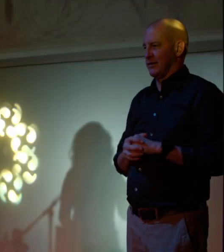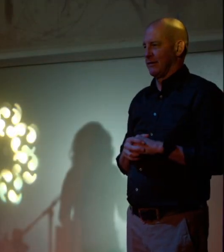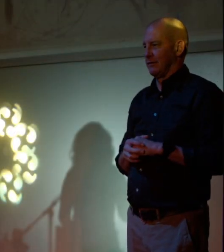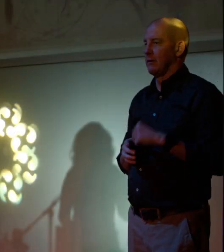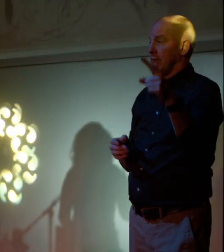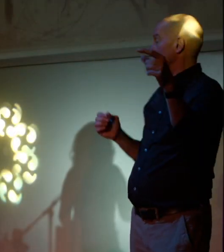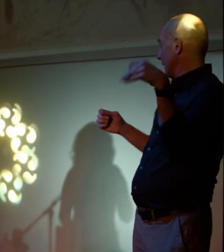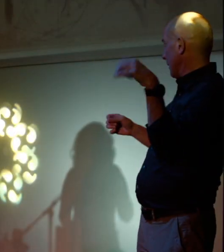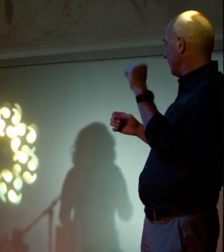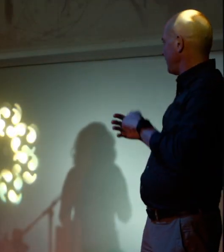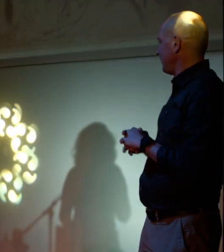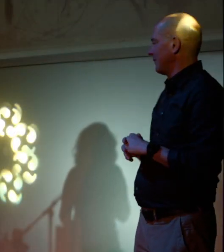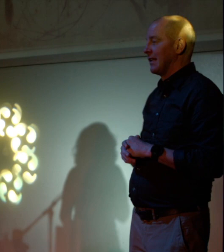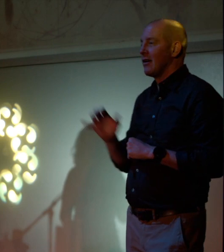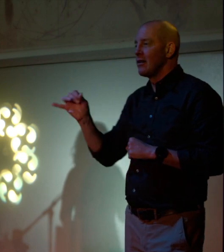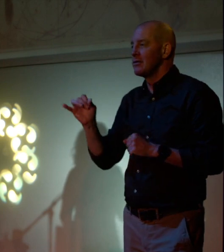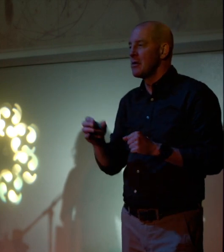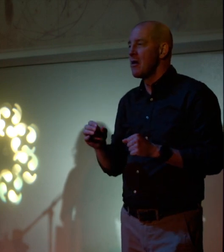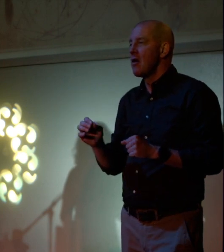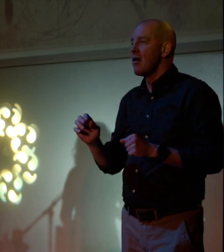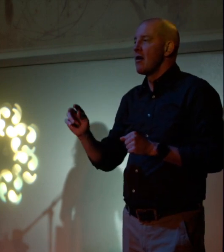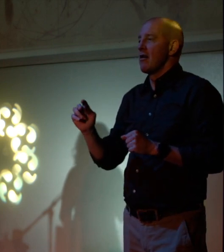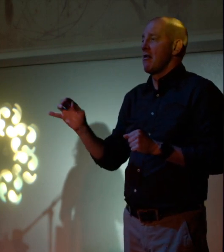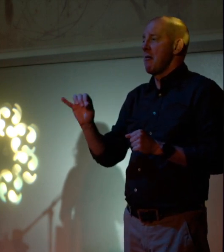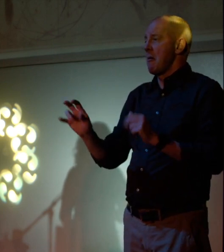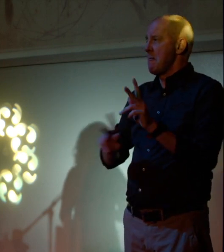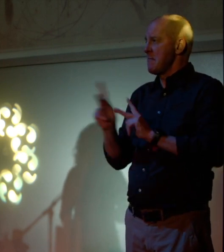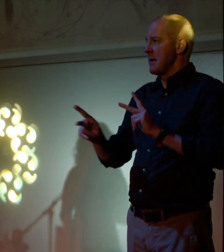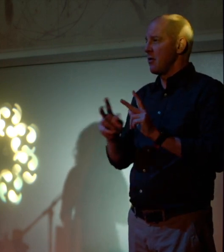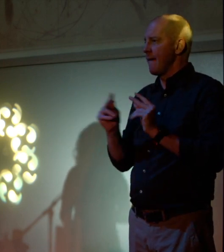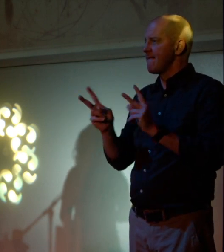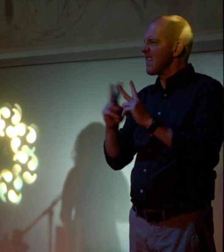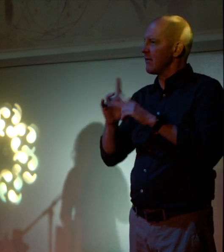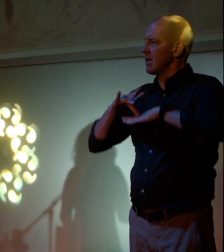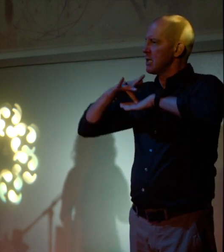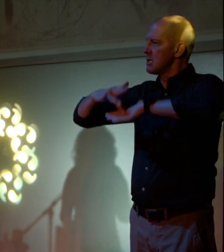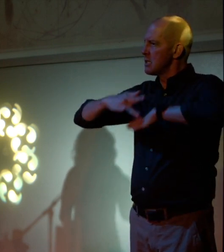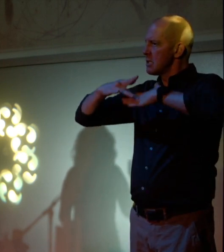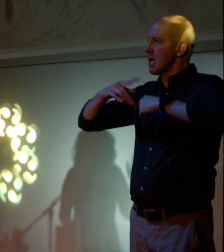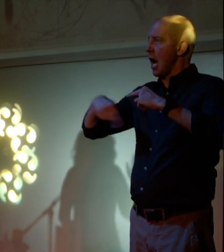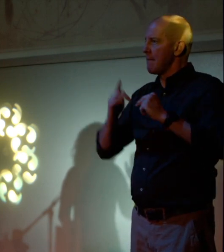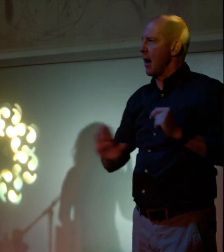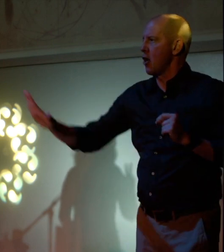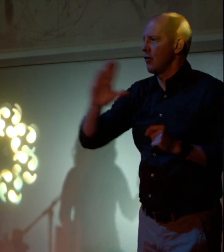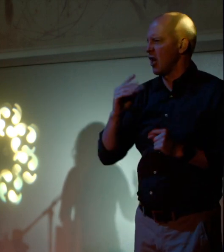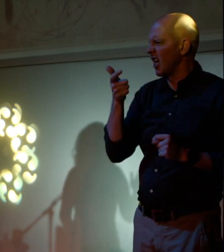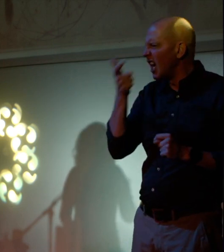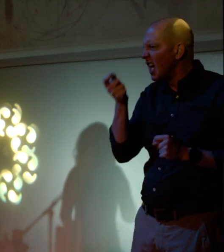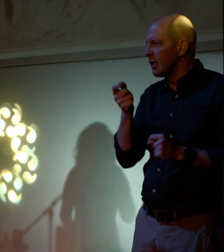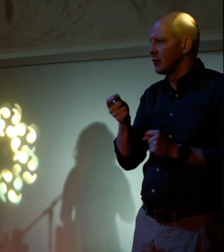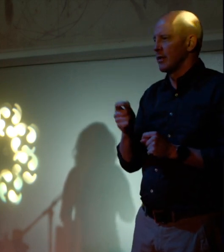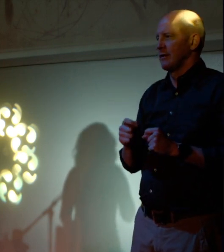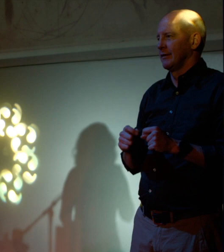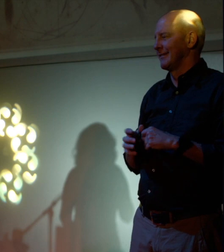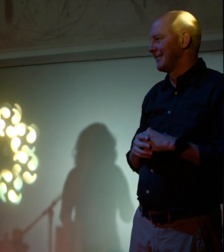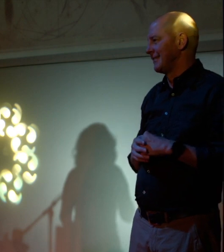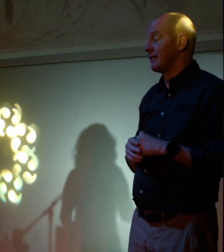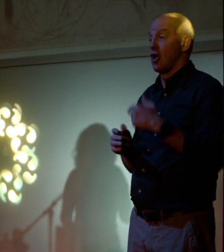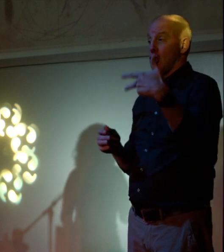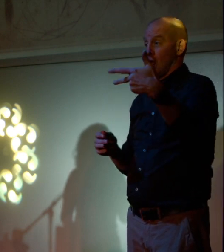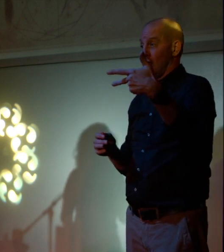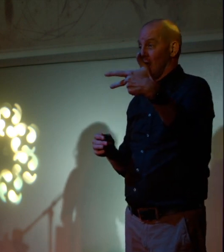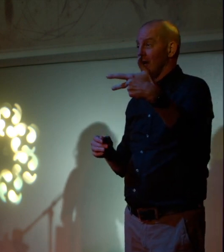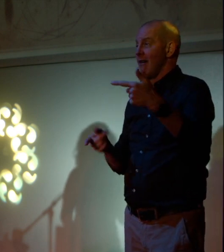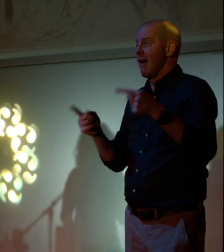The second is being more than a little bit obsessive about those areas of interest. The third is a